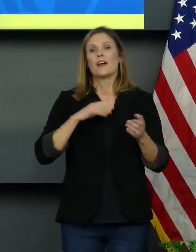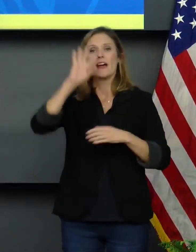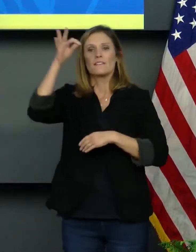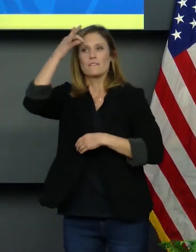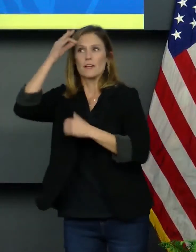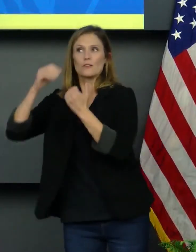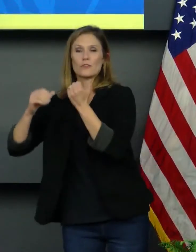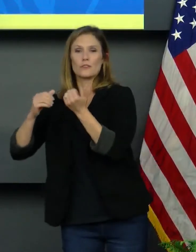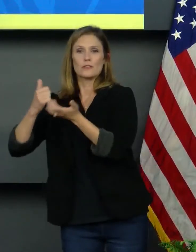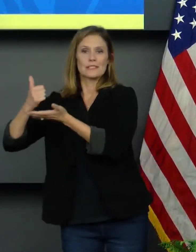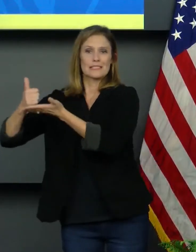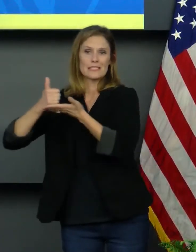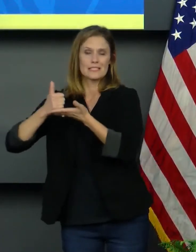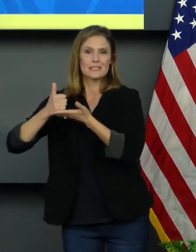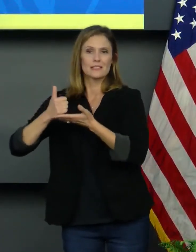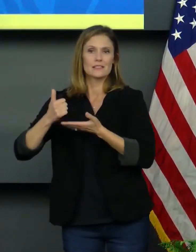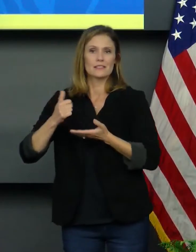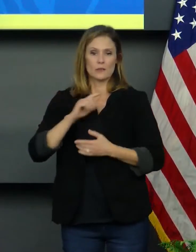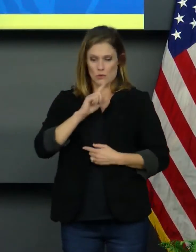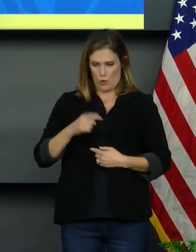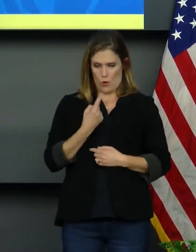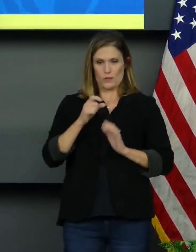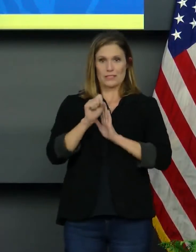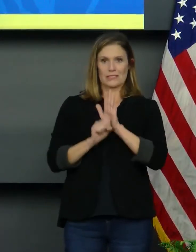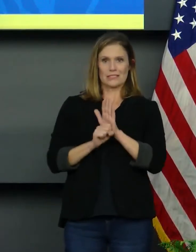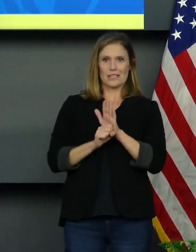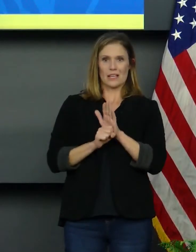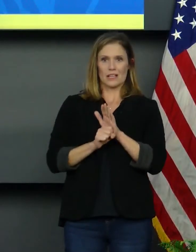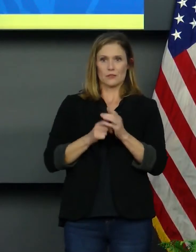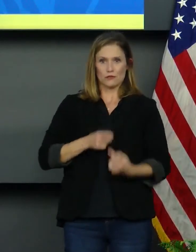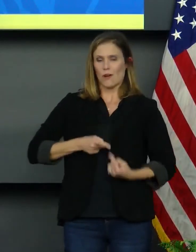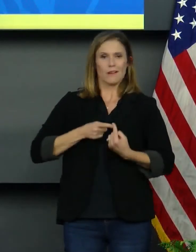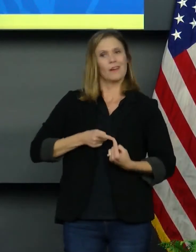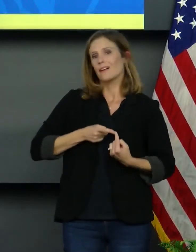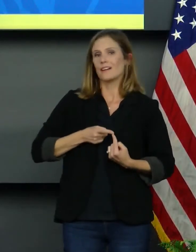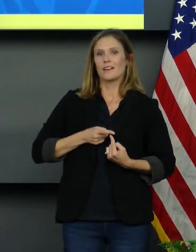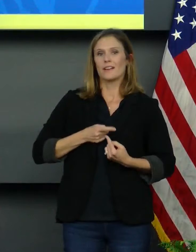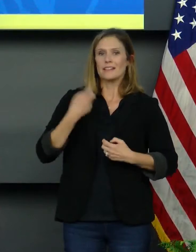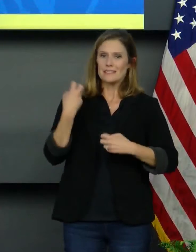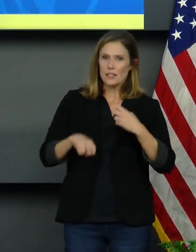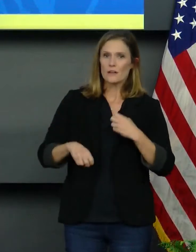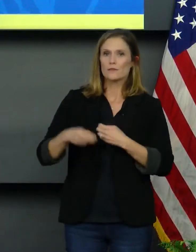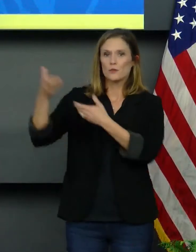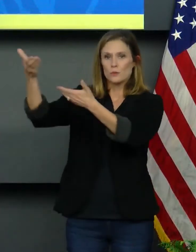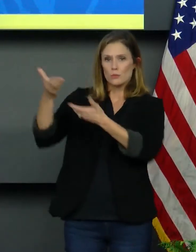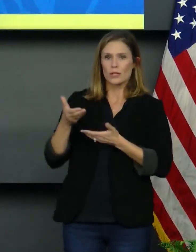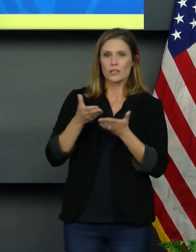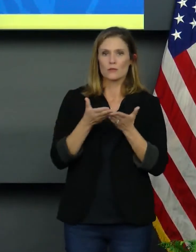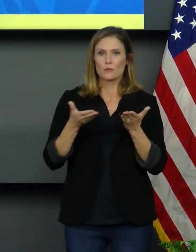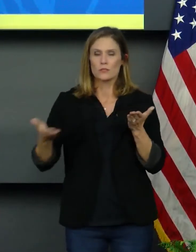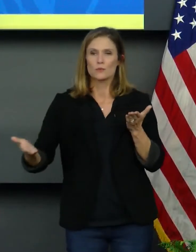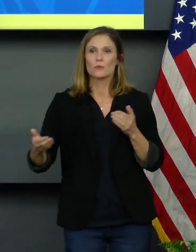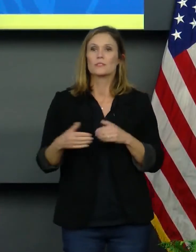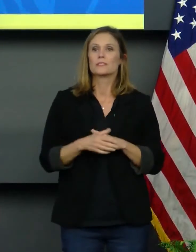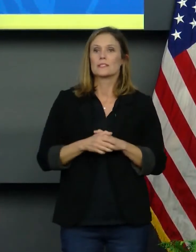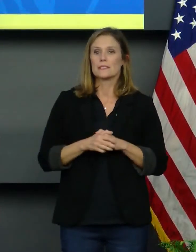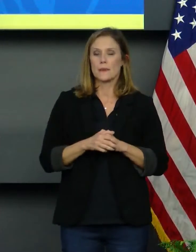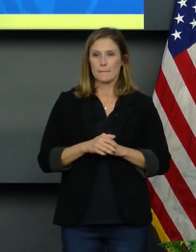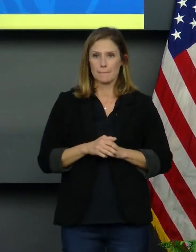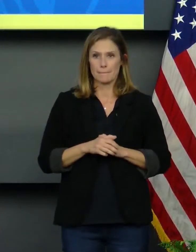federal assistance, we're not the only state in trouble, and so it's very difficult to bring in those resources. Yeah.